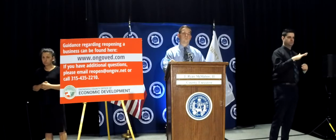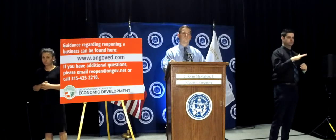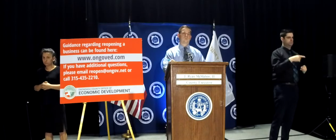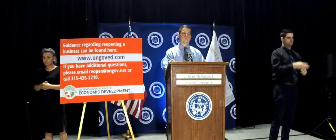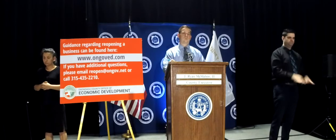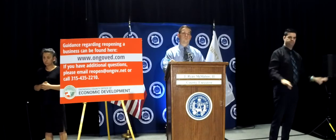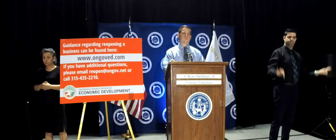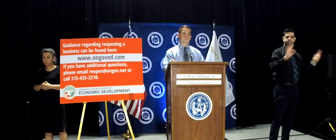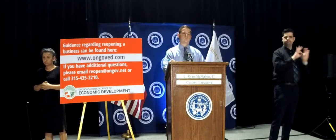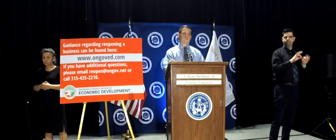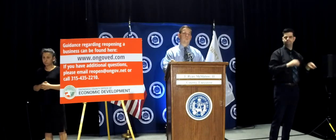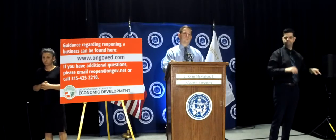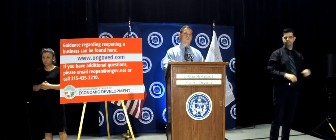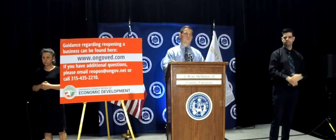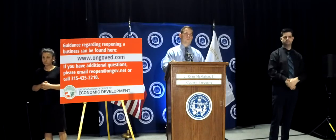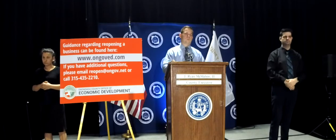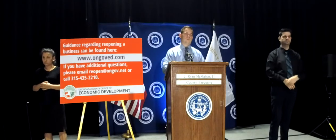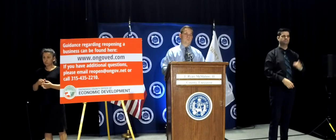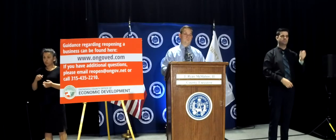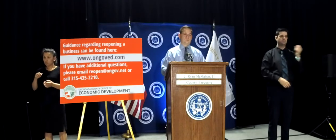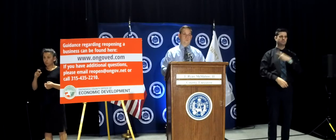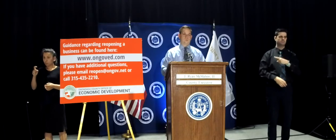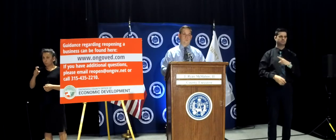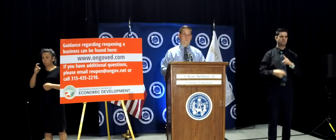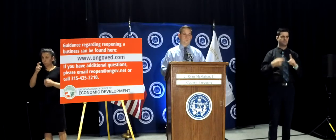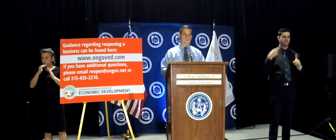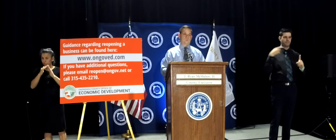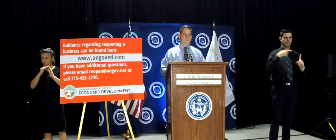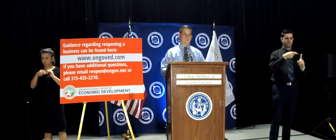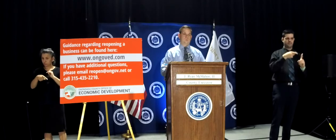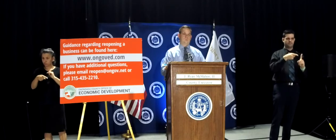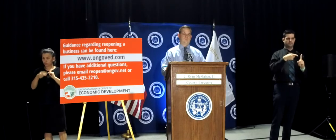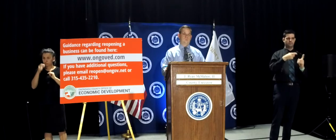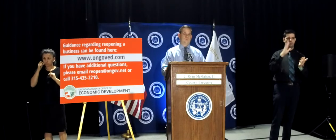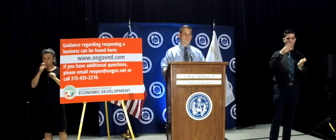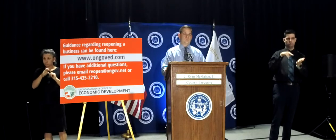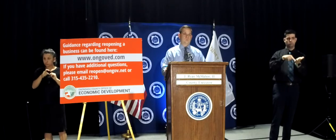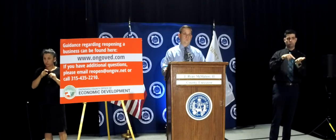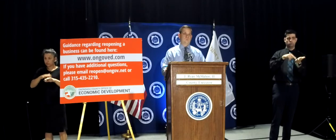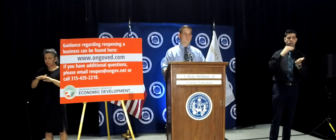I know nursing homes are a very vulnerable place for this